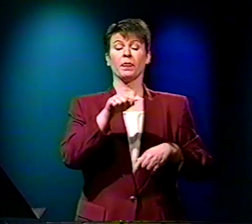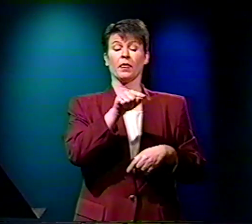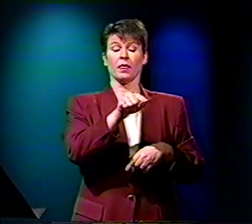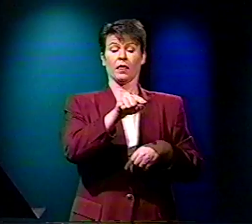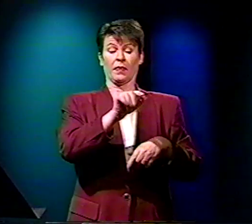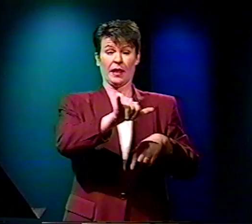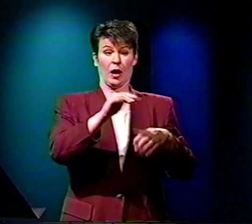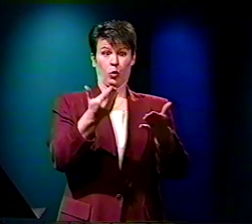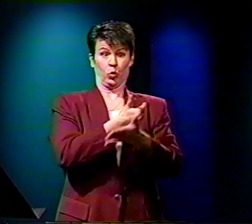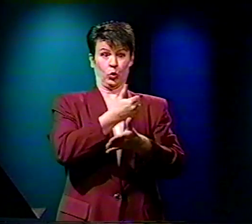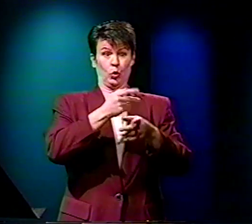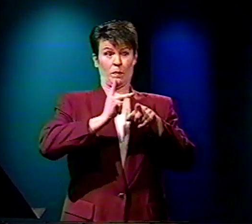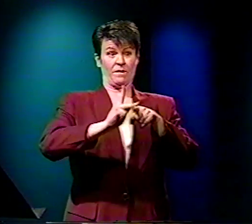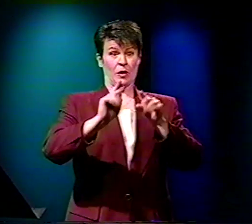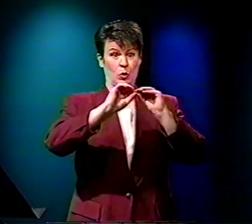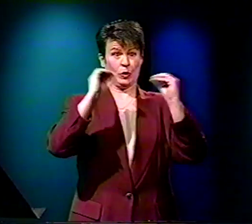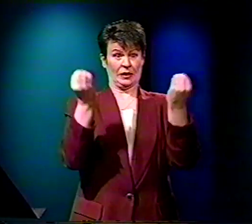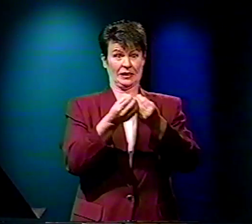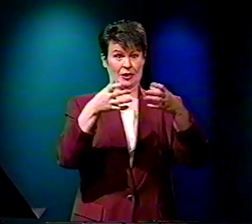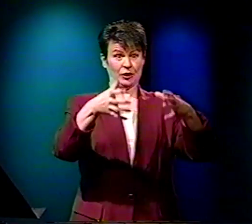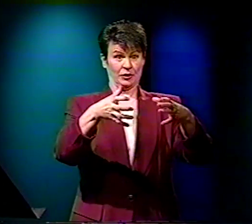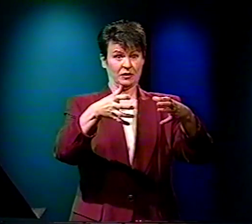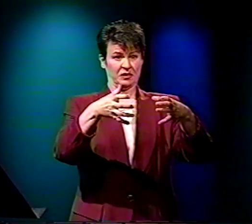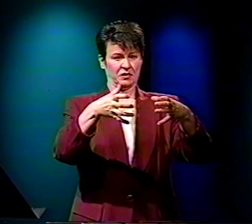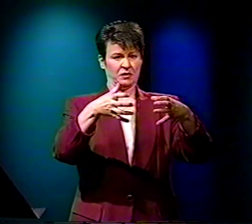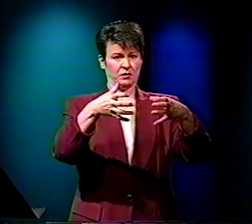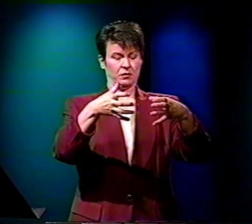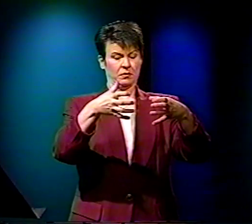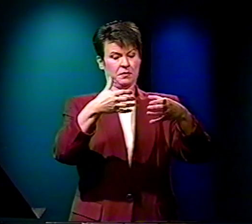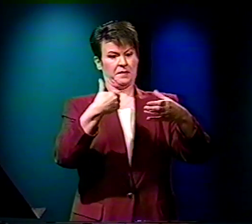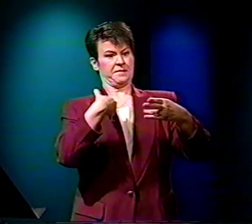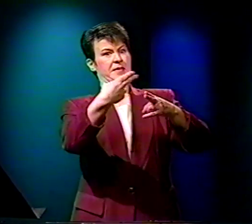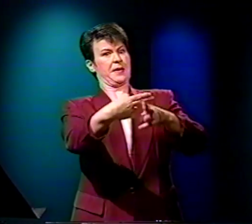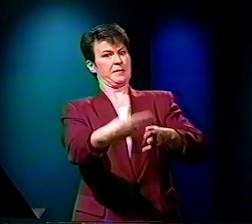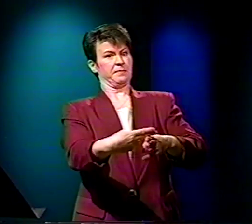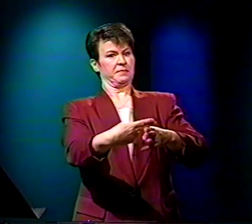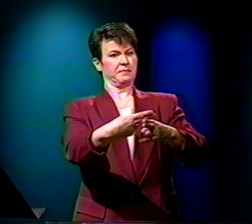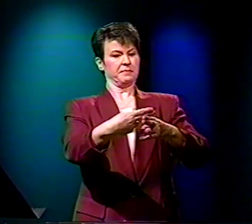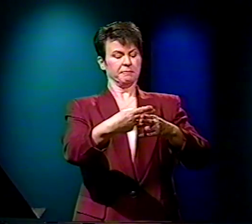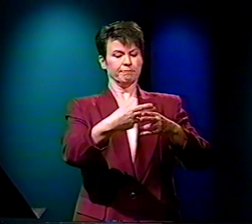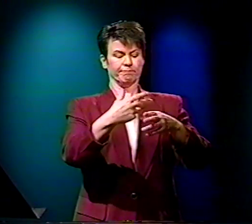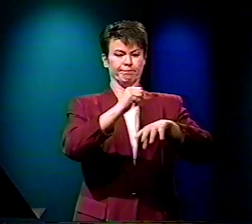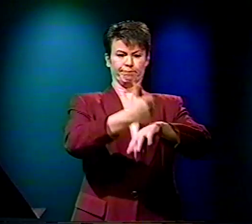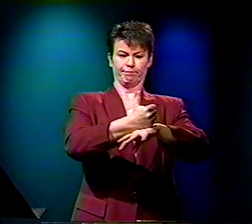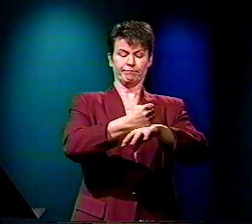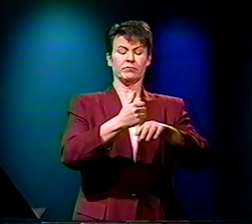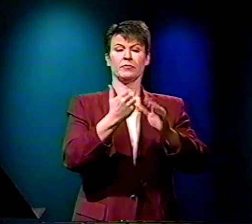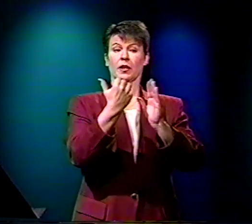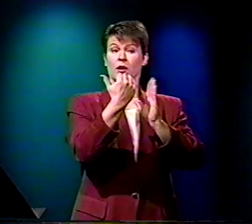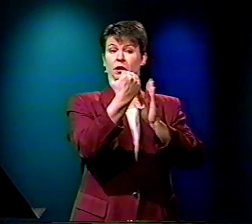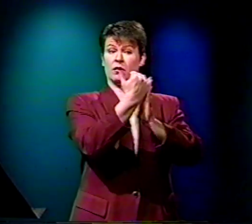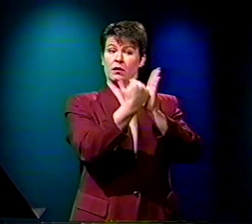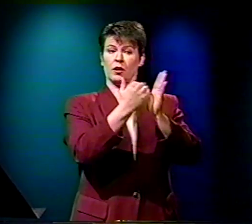As time went on, that new professional organization had a name, was